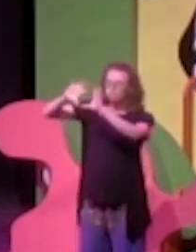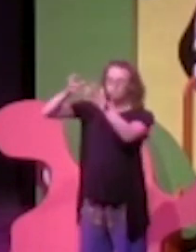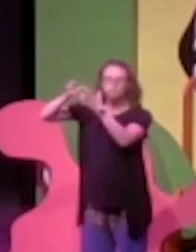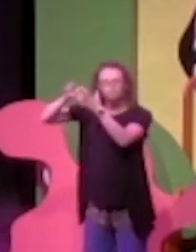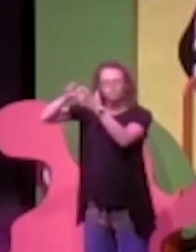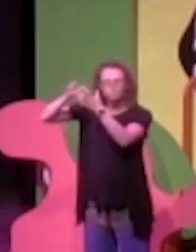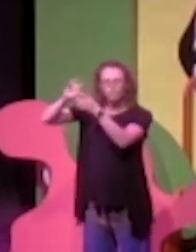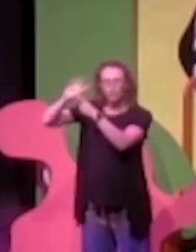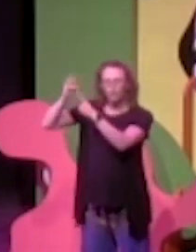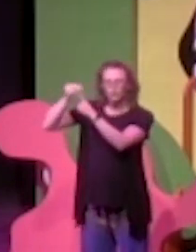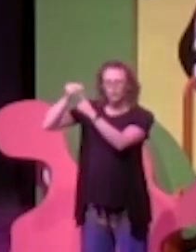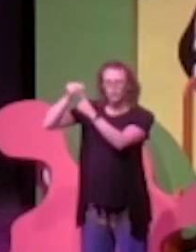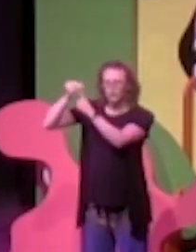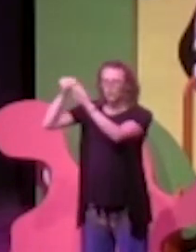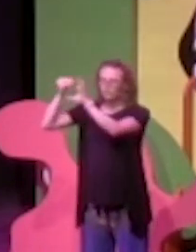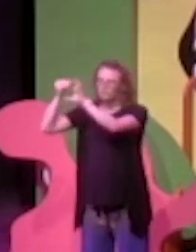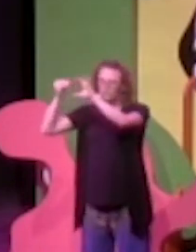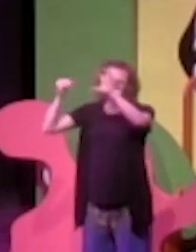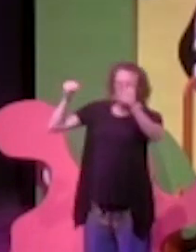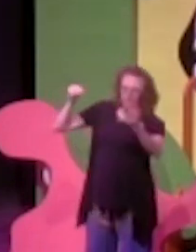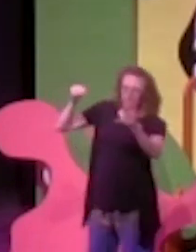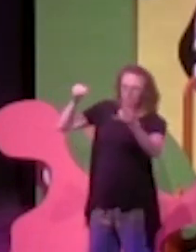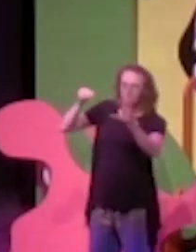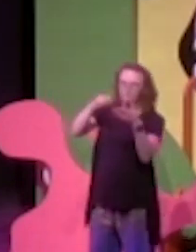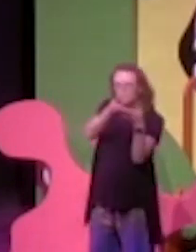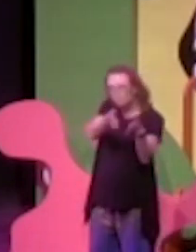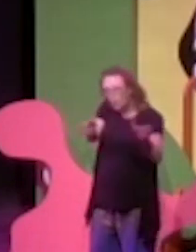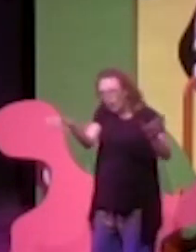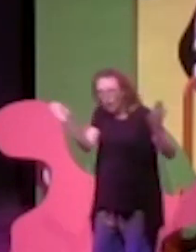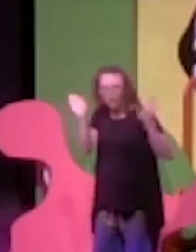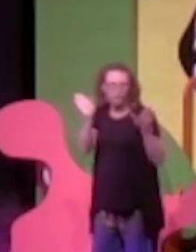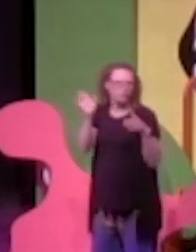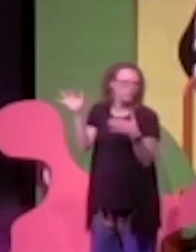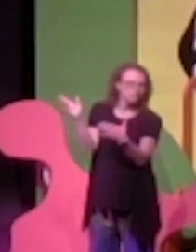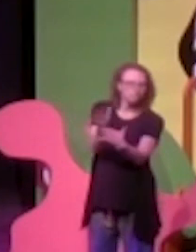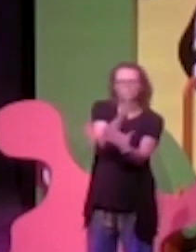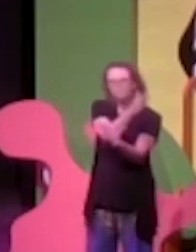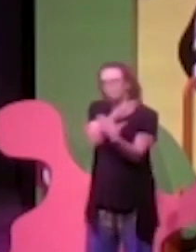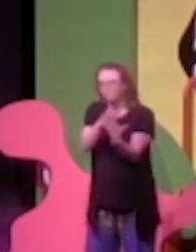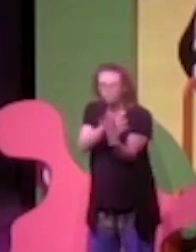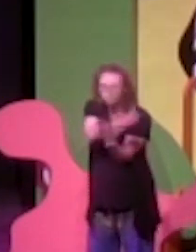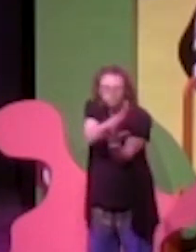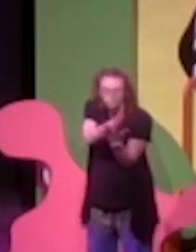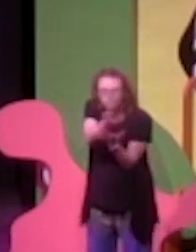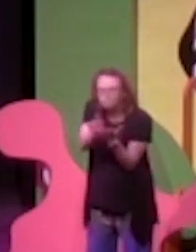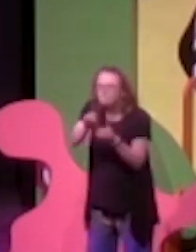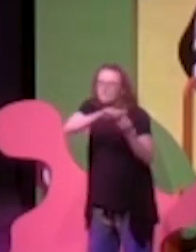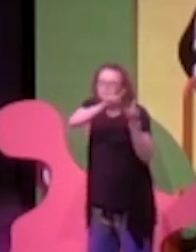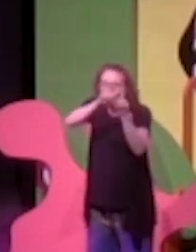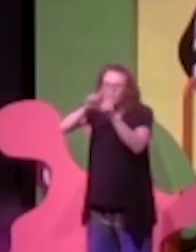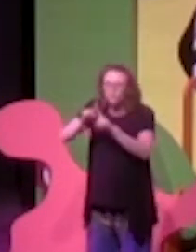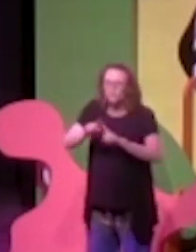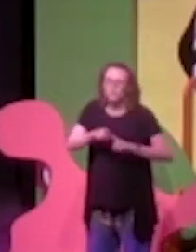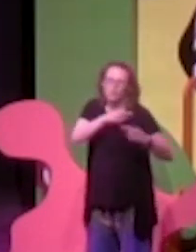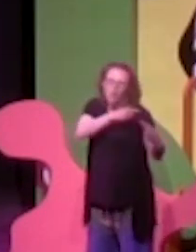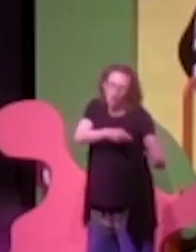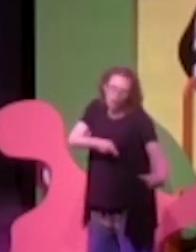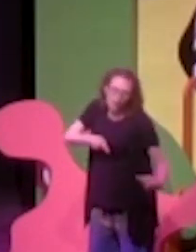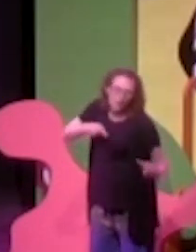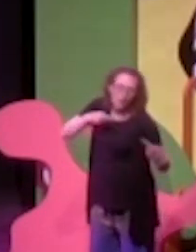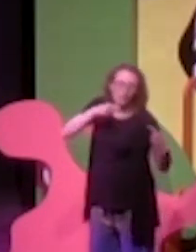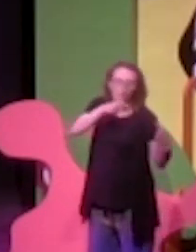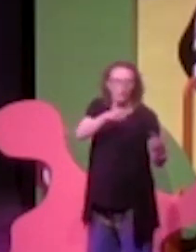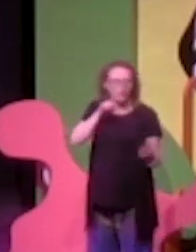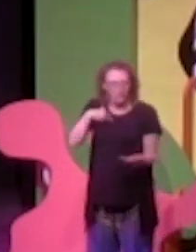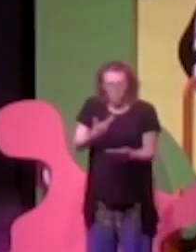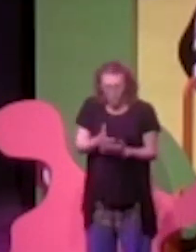of people who carry art and tradition in all of its diverse forms that are struggling to make it and may have to leave LA or California because